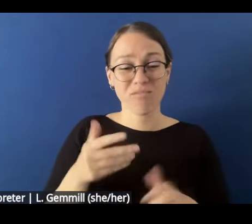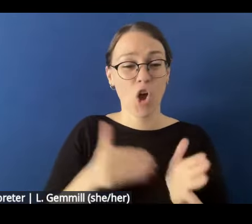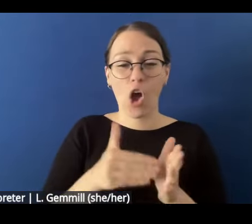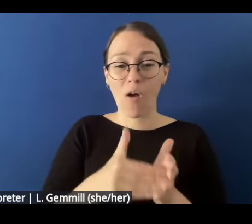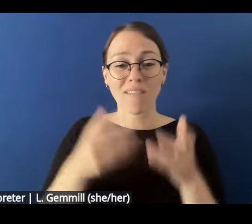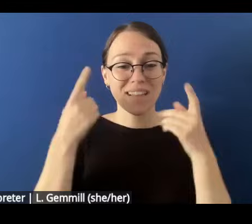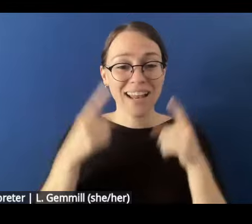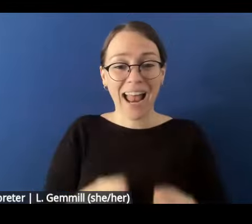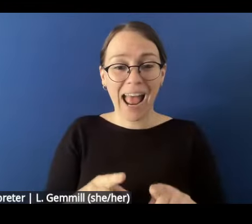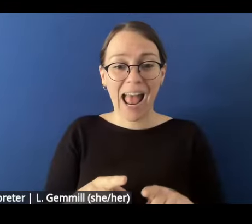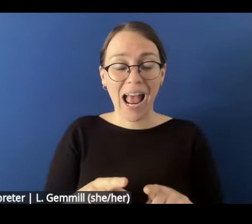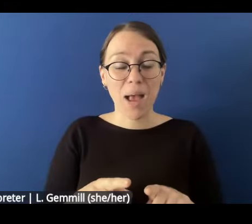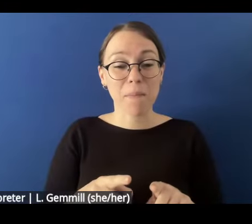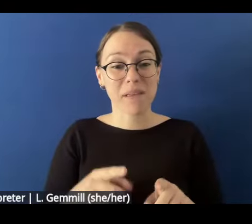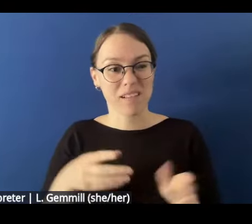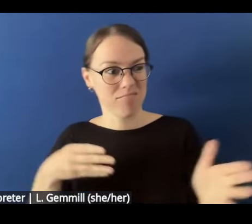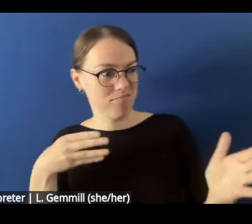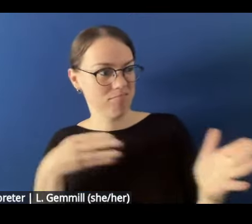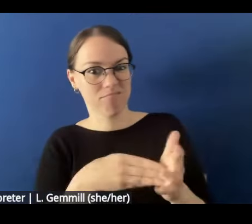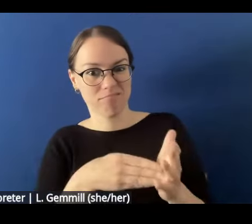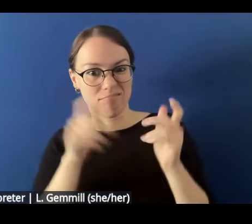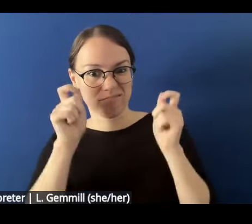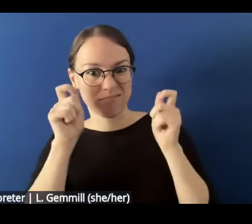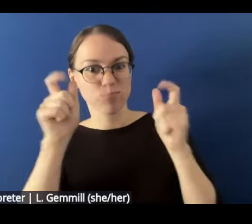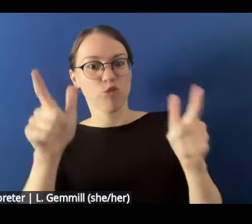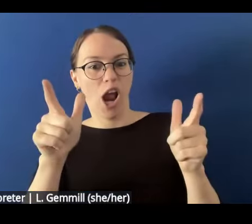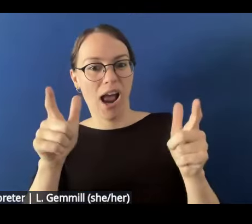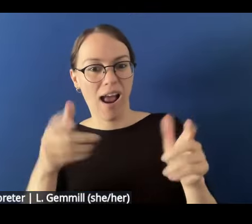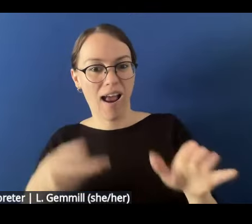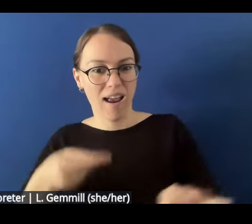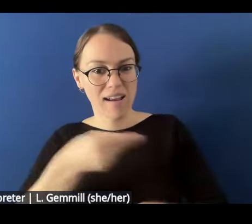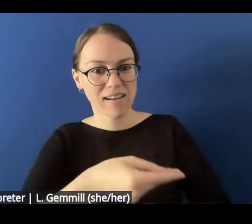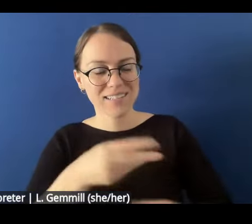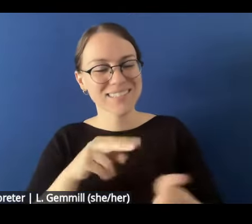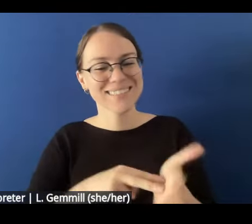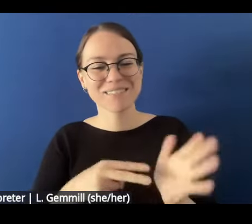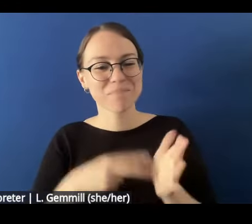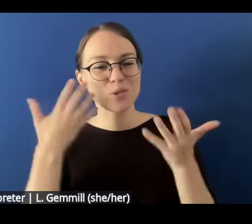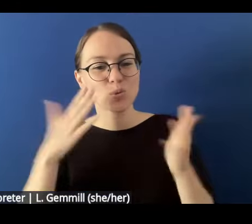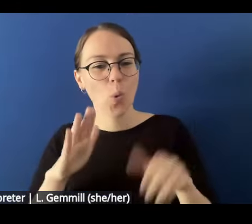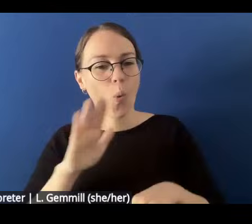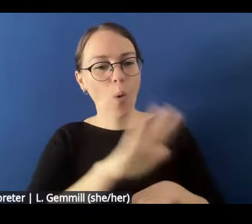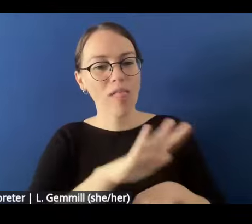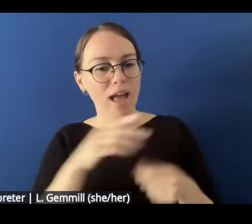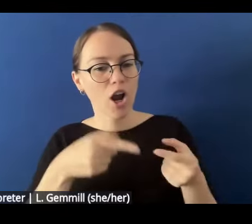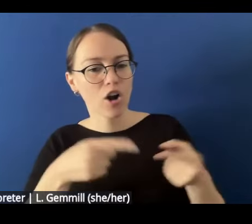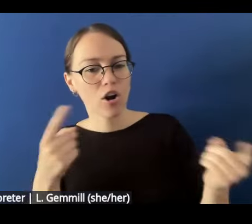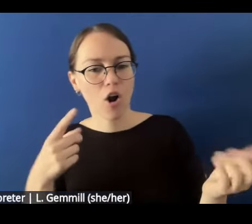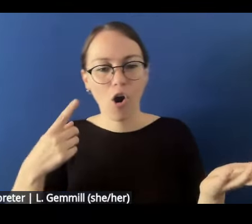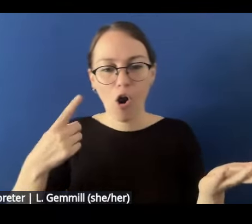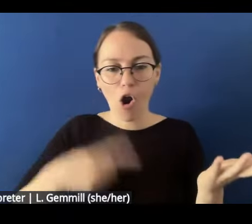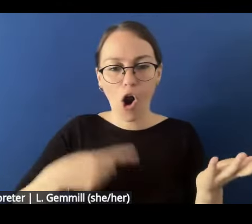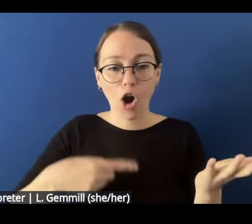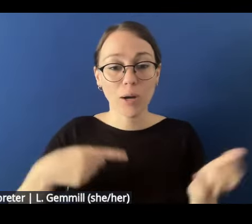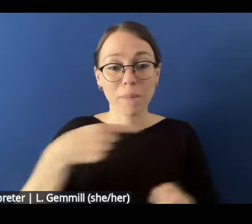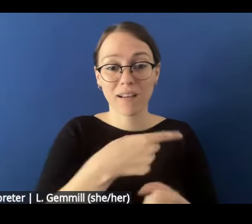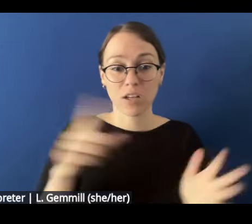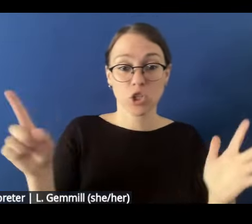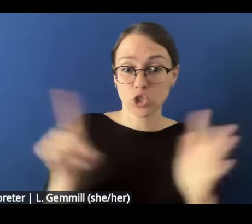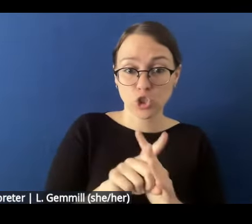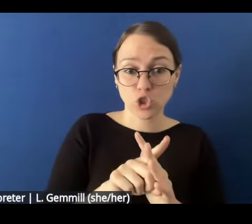by surprise here, which is what we lawyers call it when you don't know what the other arguments are going to be. People show up and they're making arguments you haven't heard of